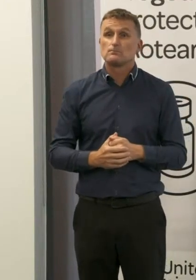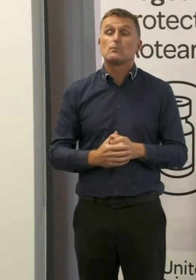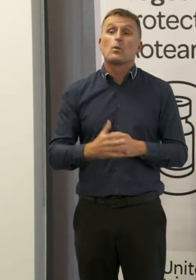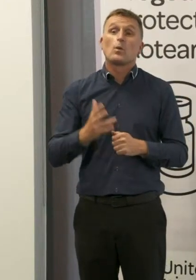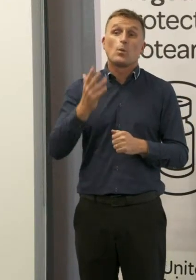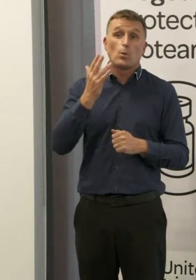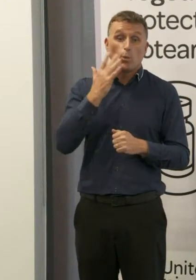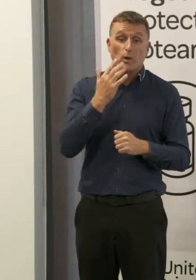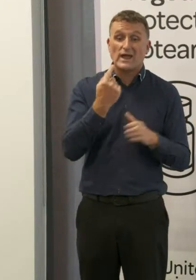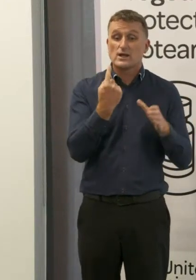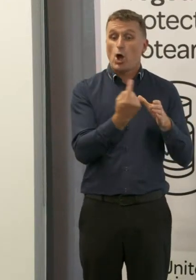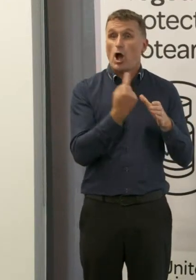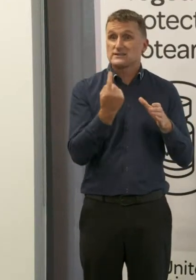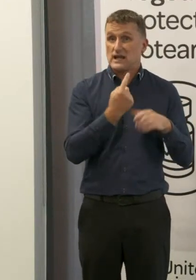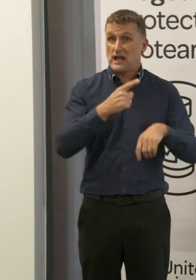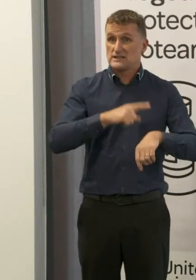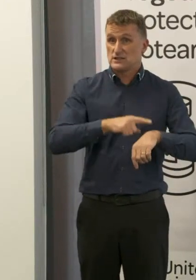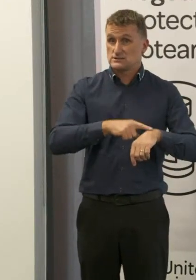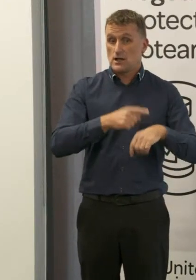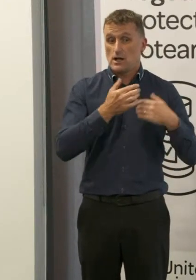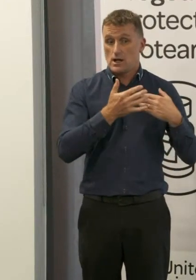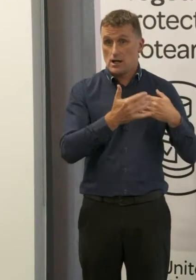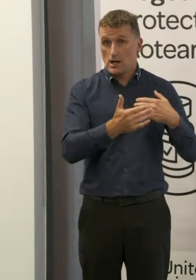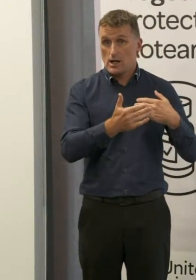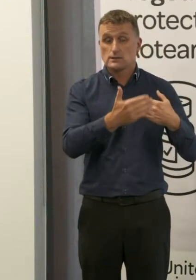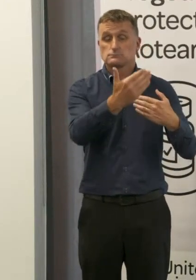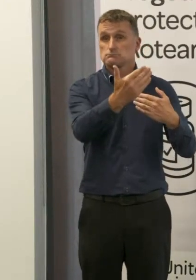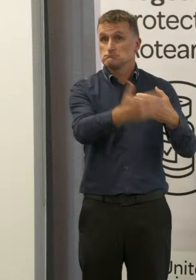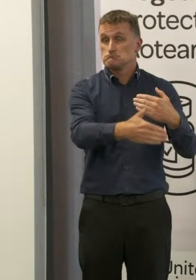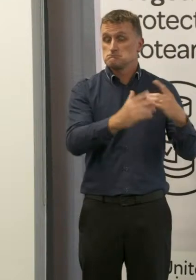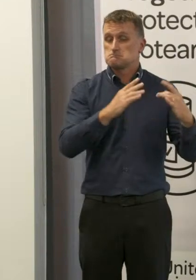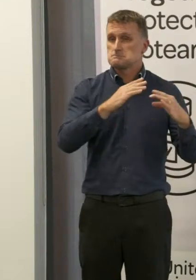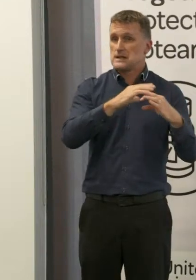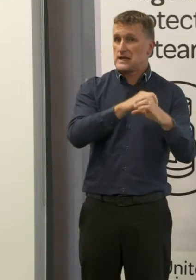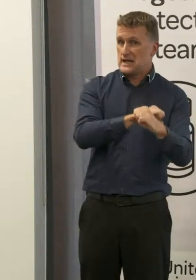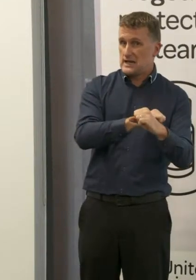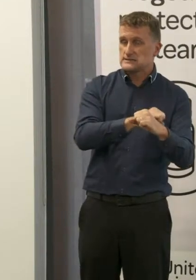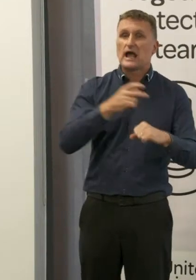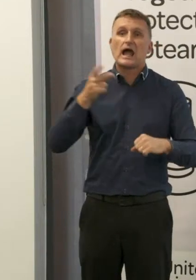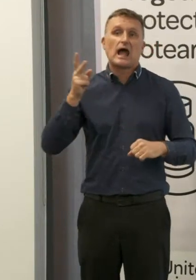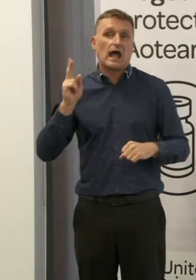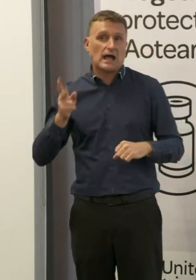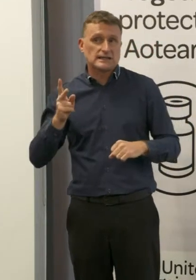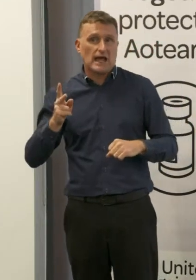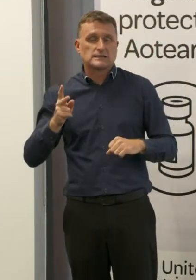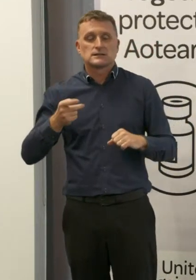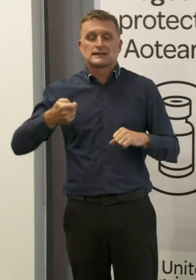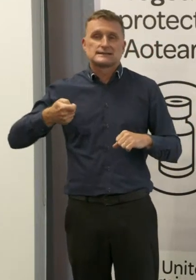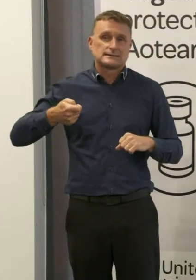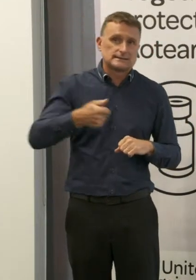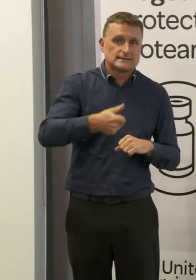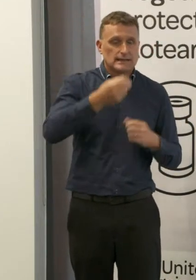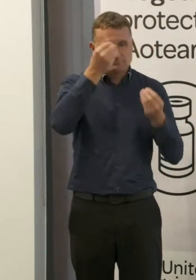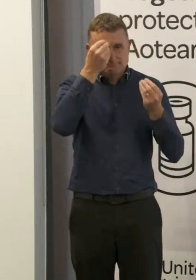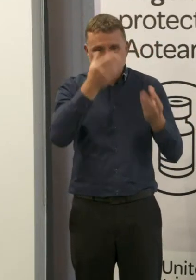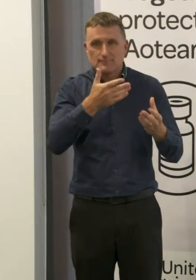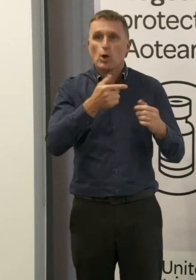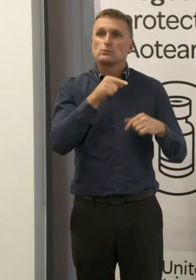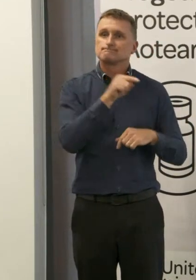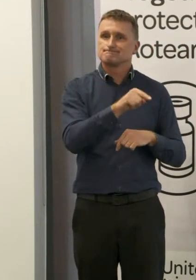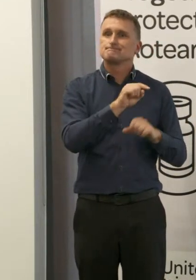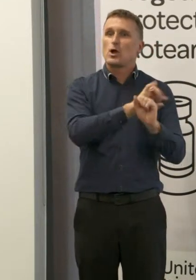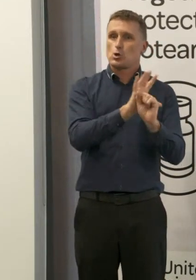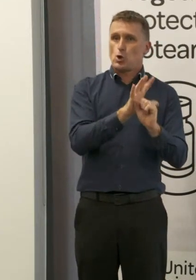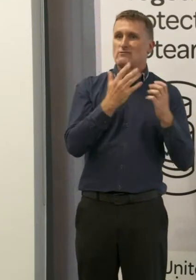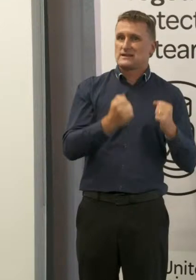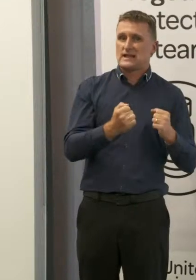period, people will be automatically notified, again via a text message where they are able to receive text messages, that the period